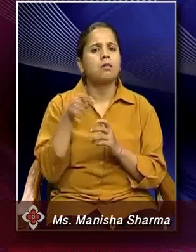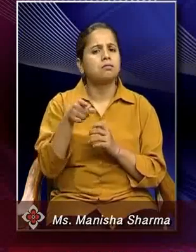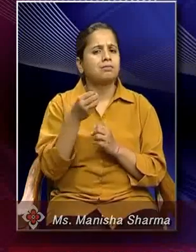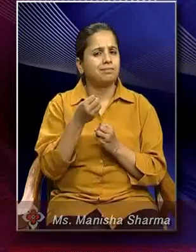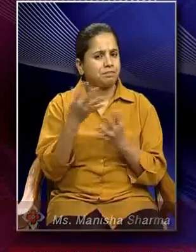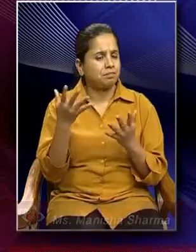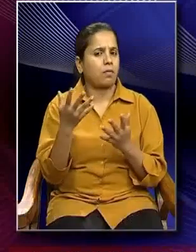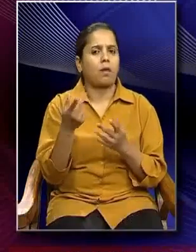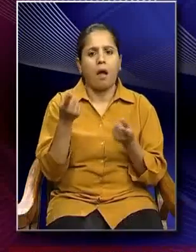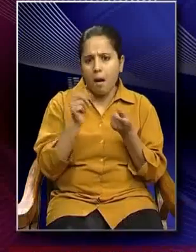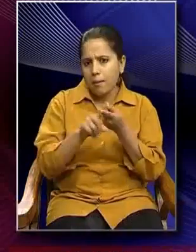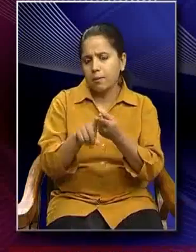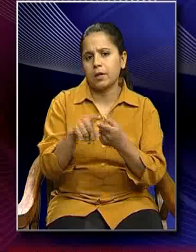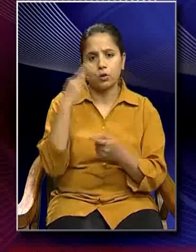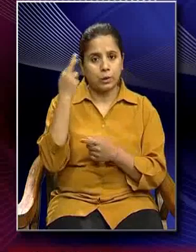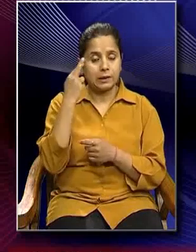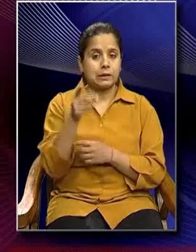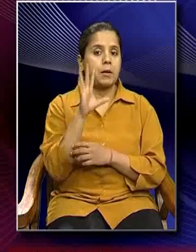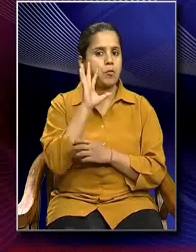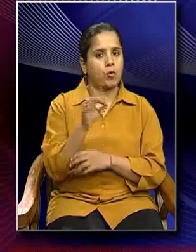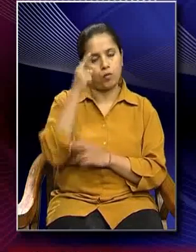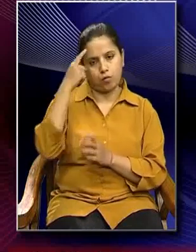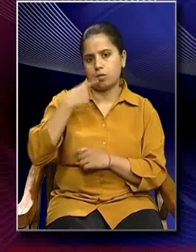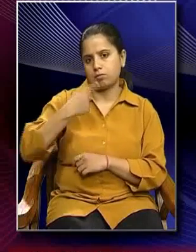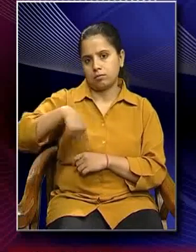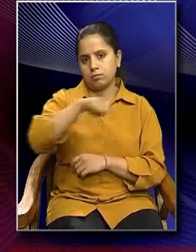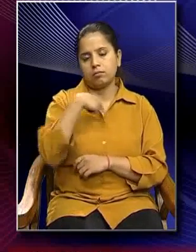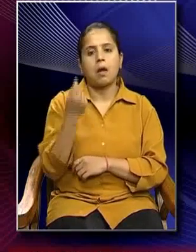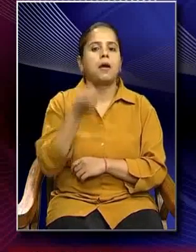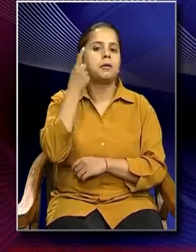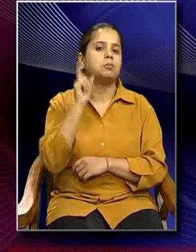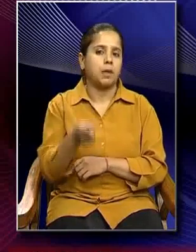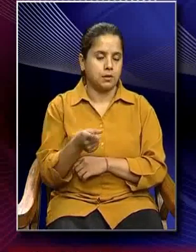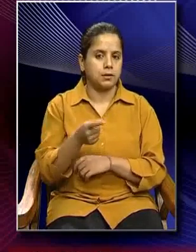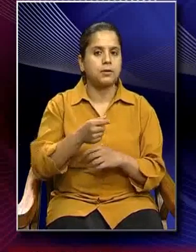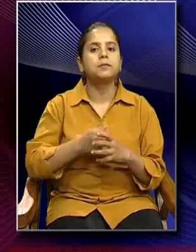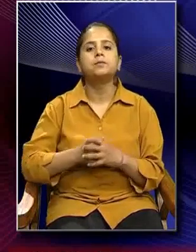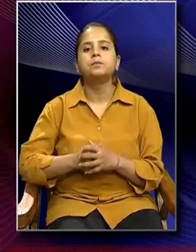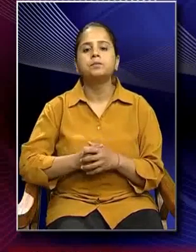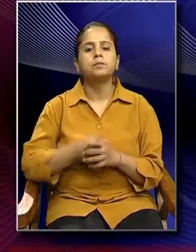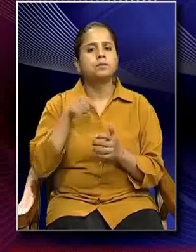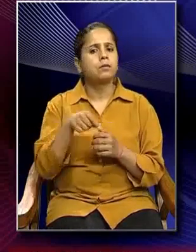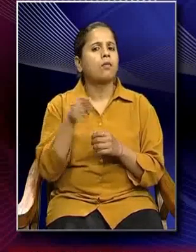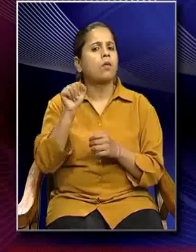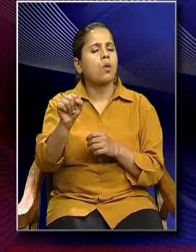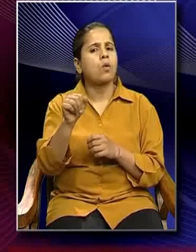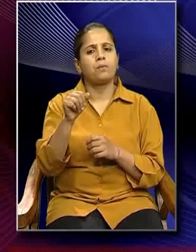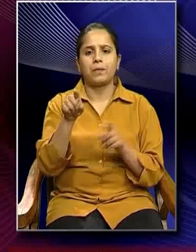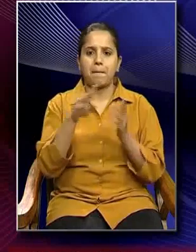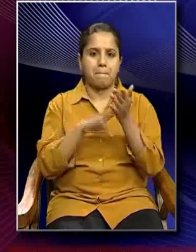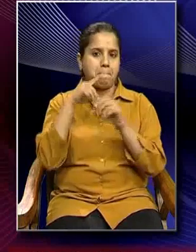of migration is important for us to understand. The consequences of